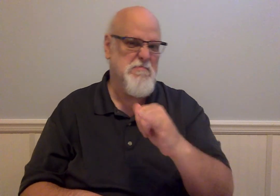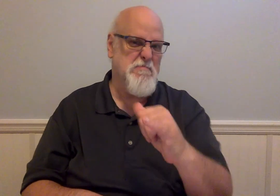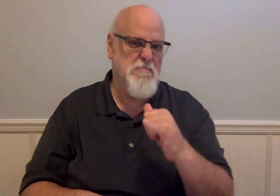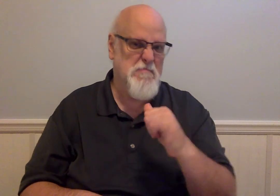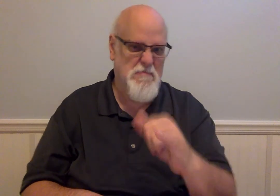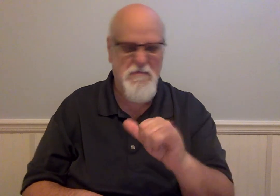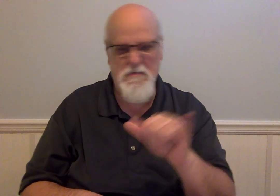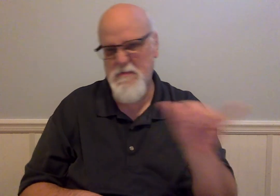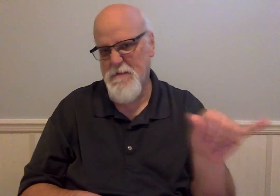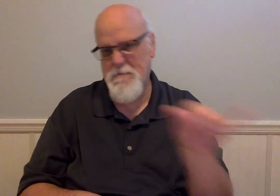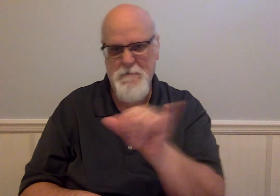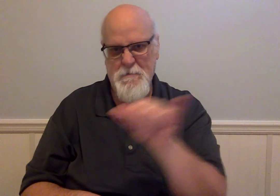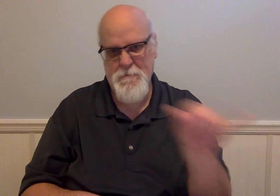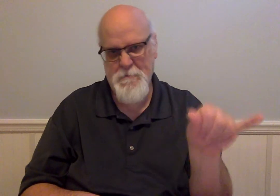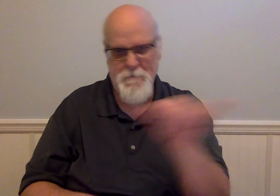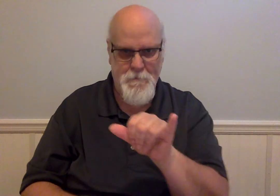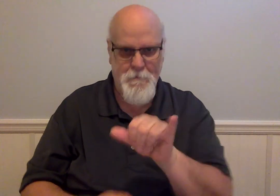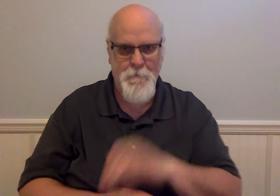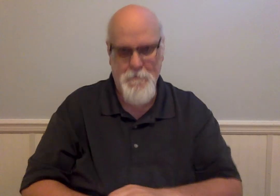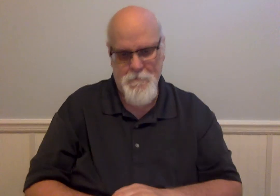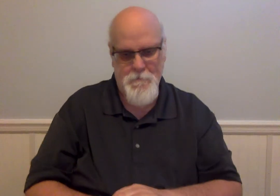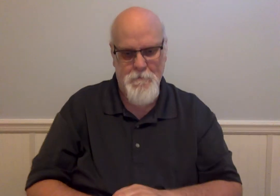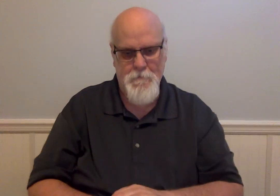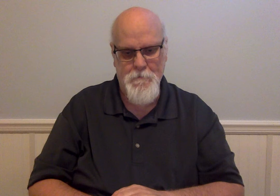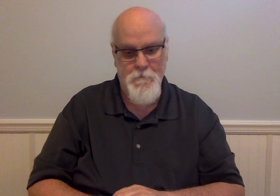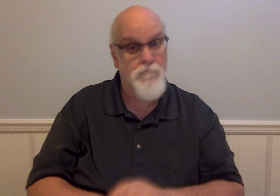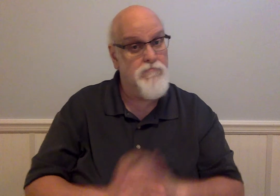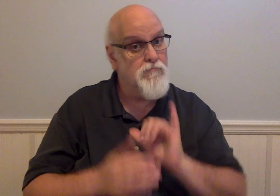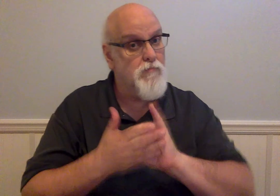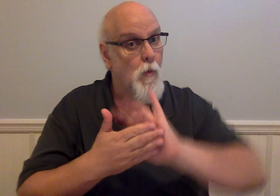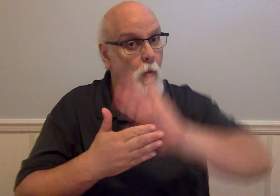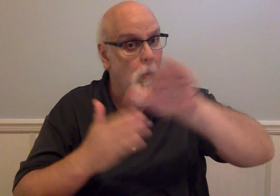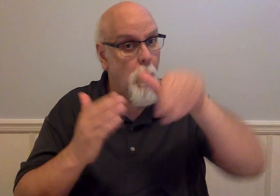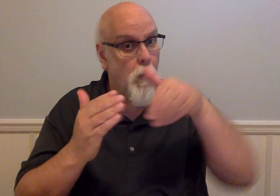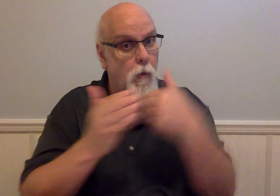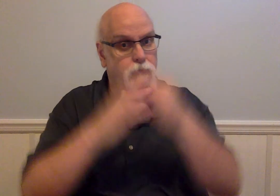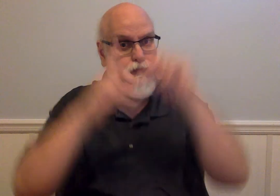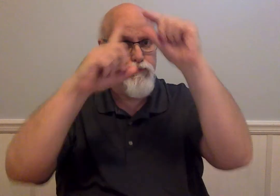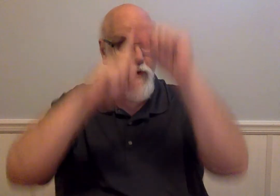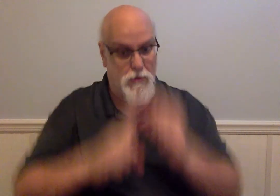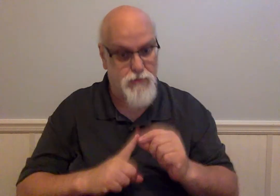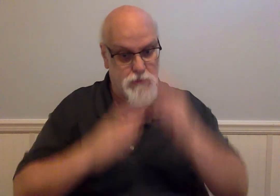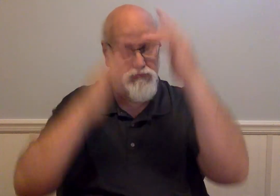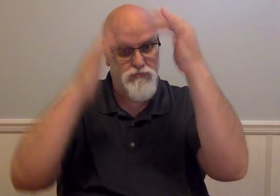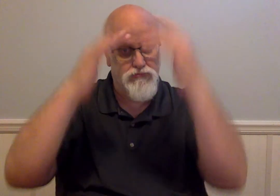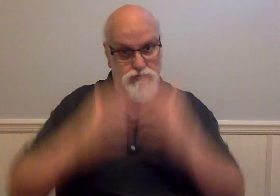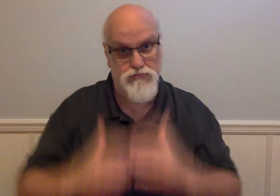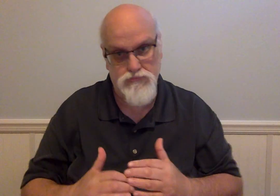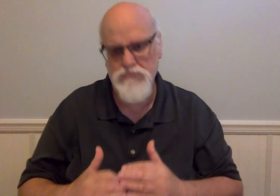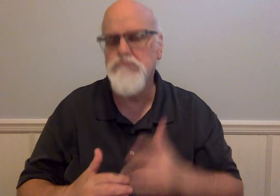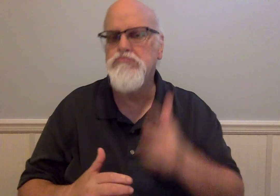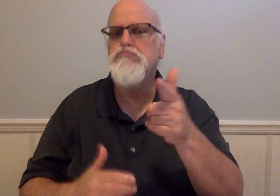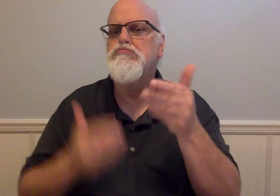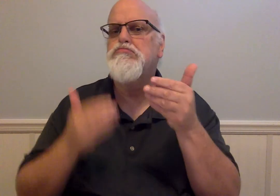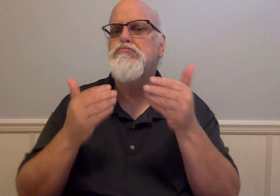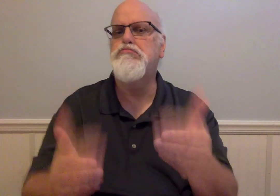or same can go either way if you're comparing two things or you're saying we're the same. So that's all your vocabulary from